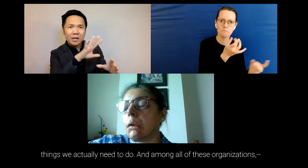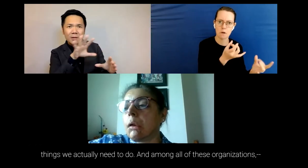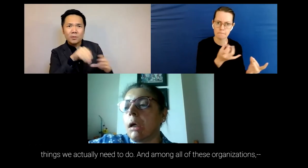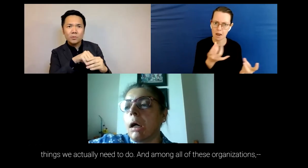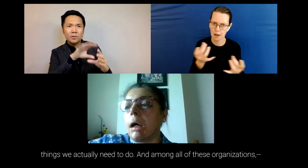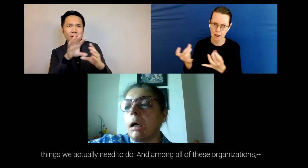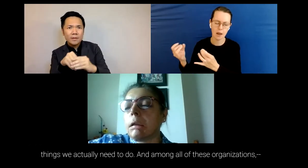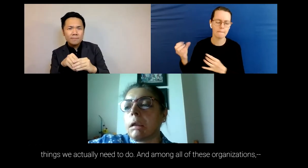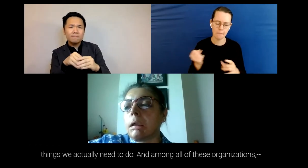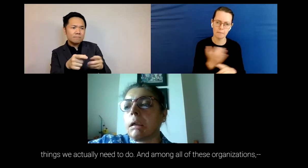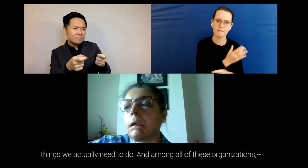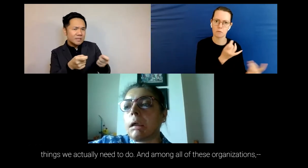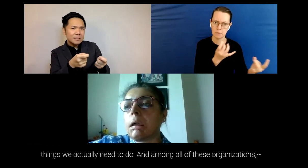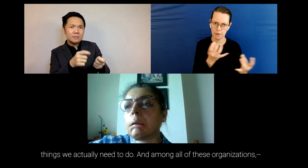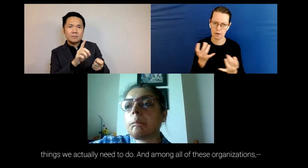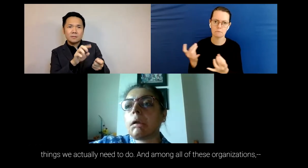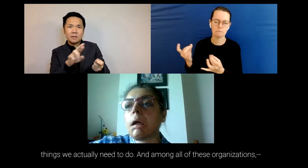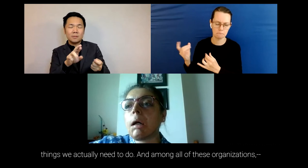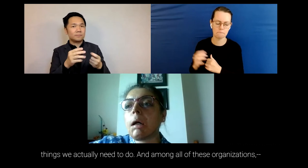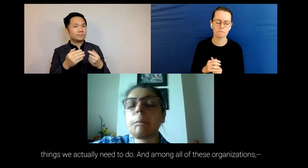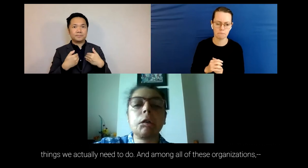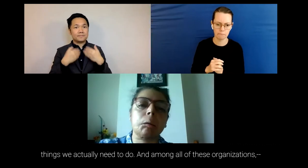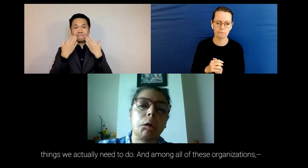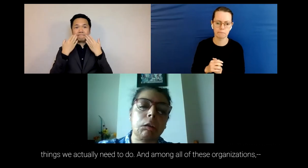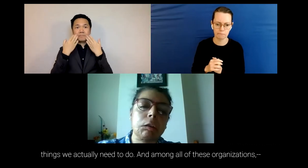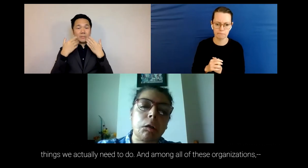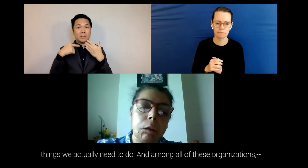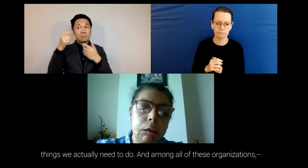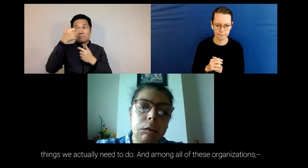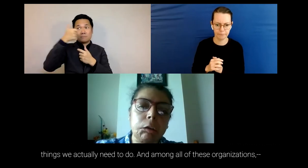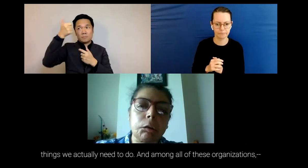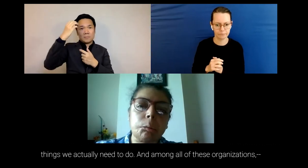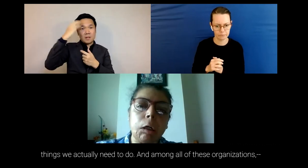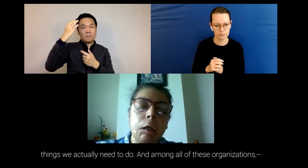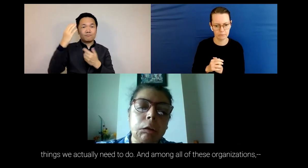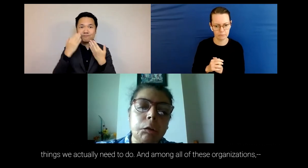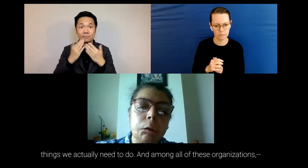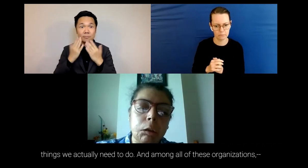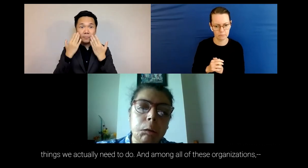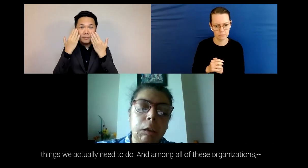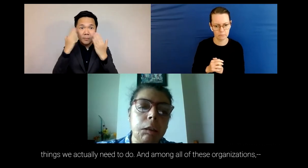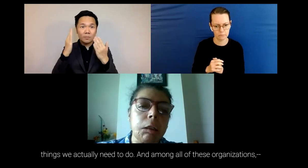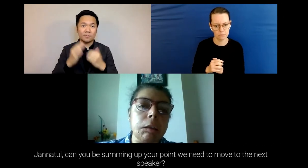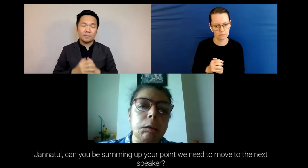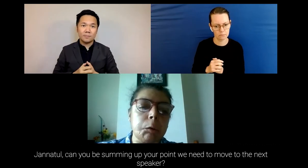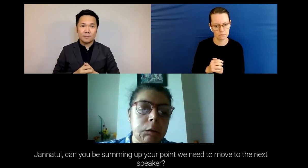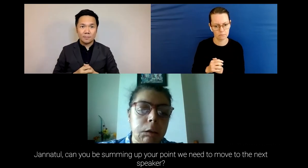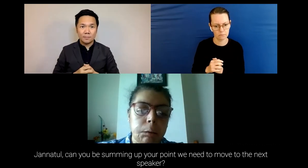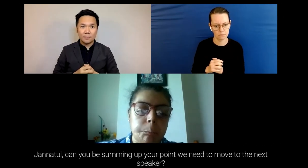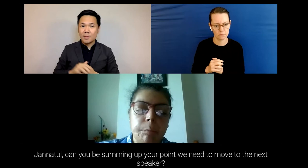do. And among all these organizations, we are actually taking it